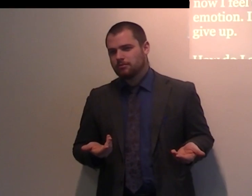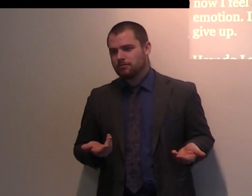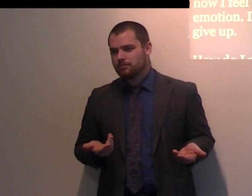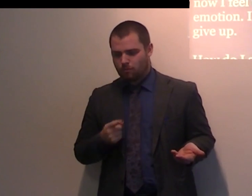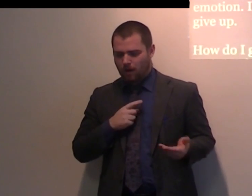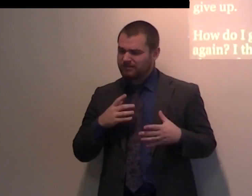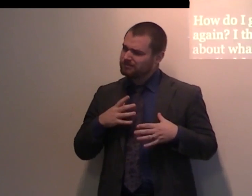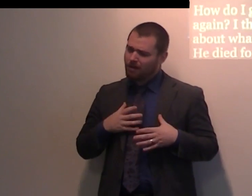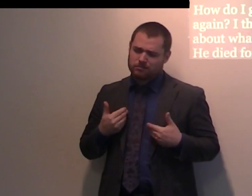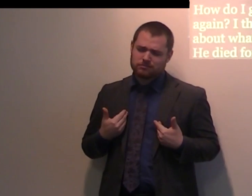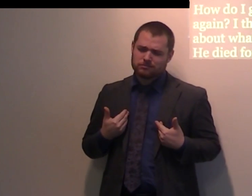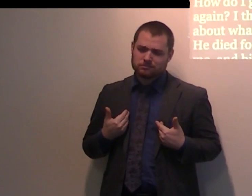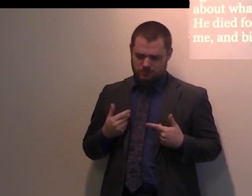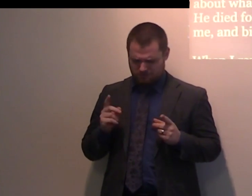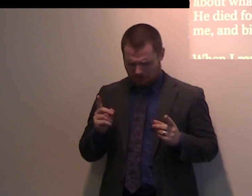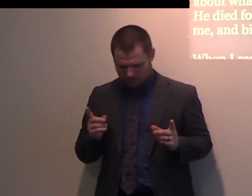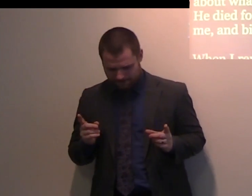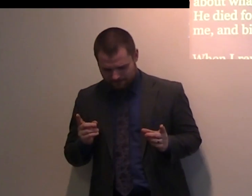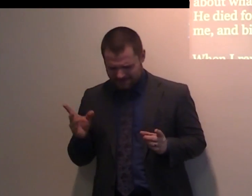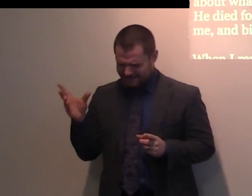How do I get my spiritual strength again?